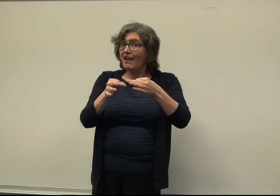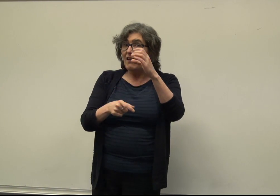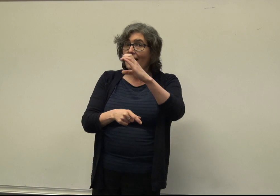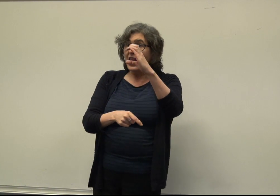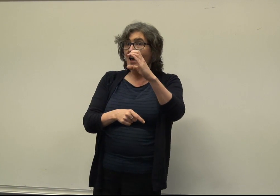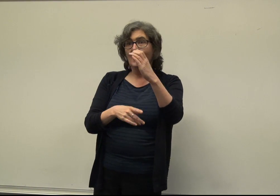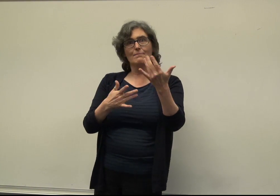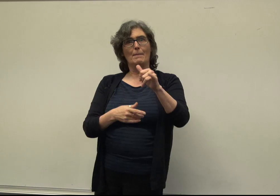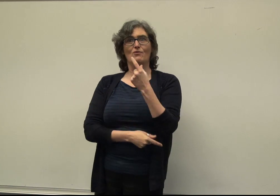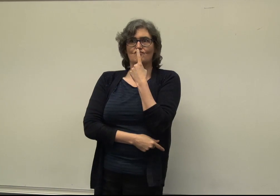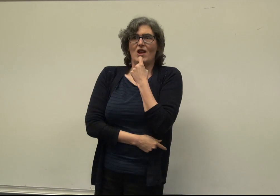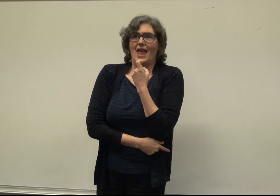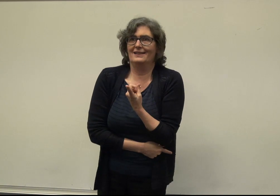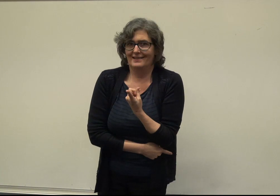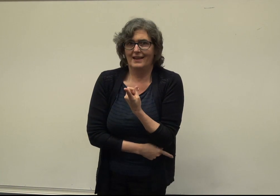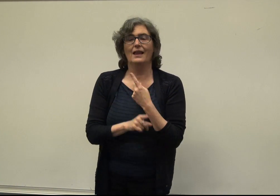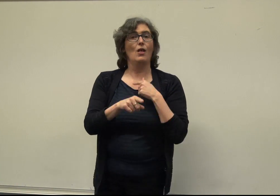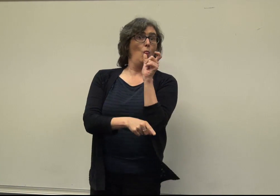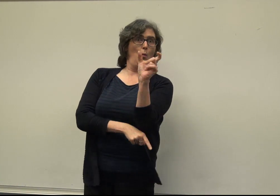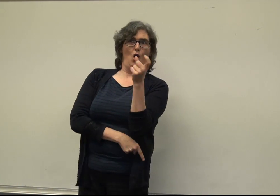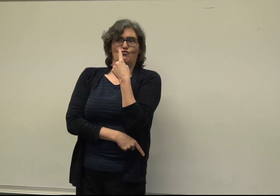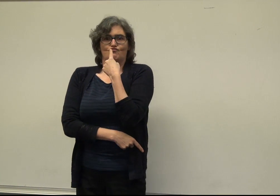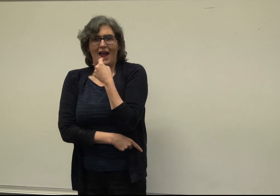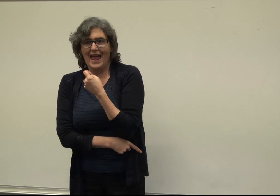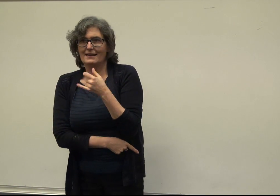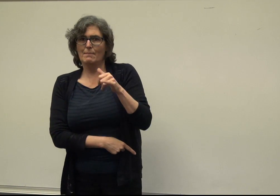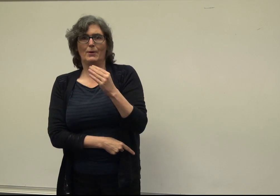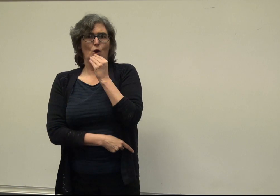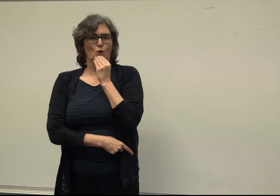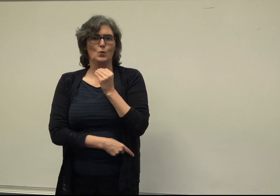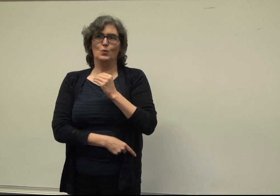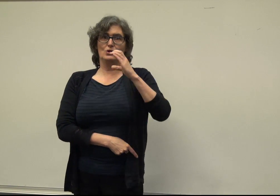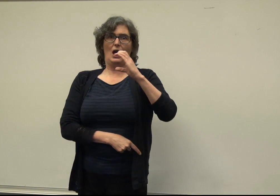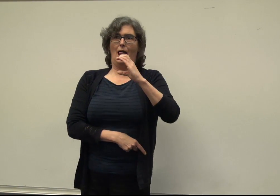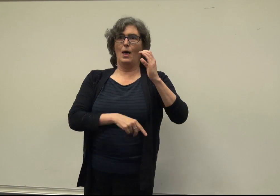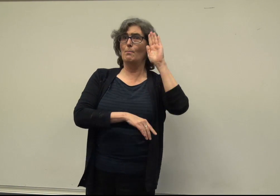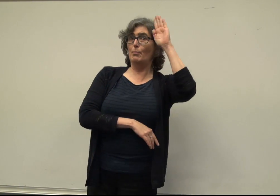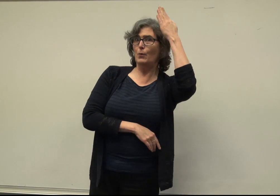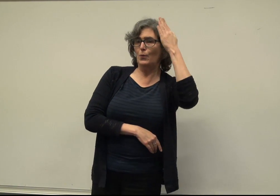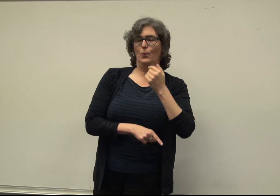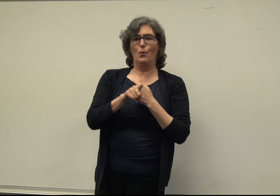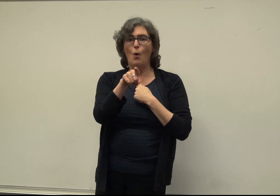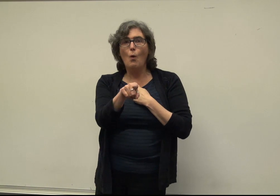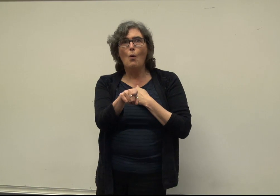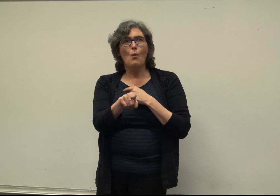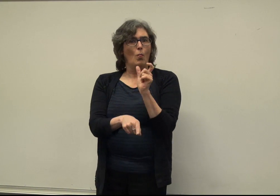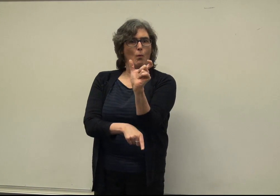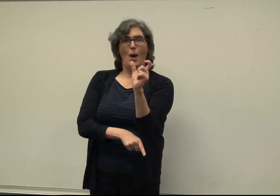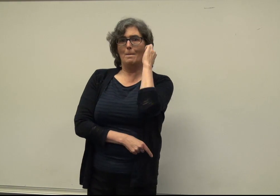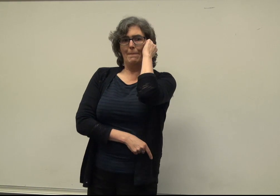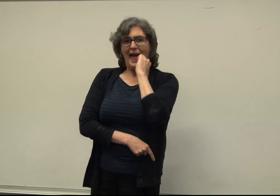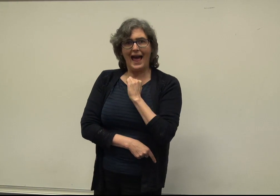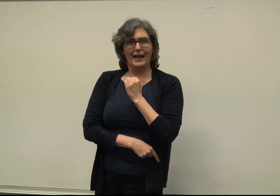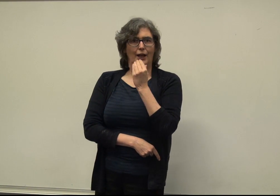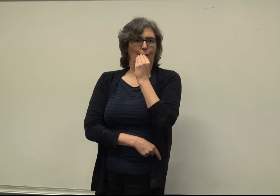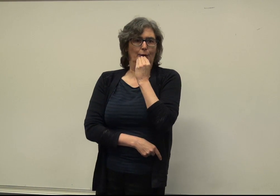red is written in blue. The word black is written in white. And people have to name the